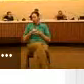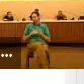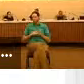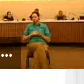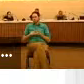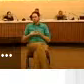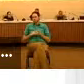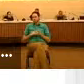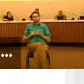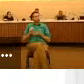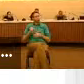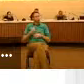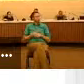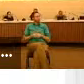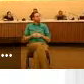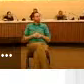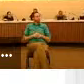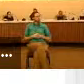Great.